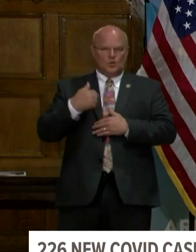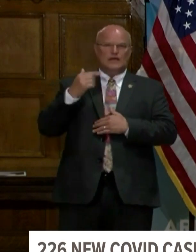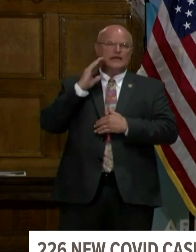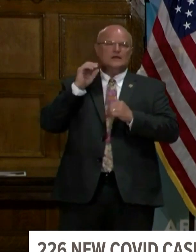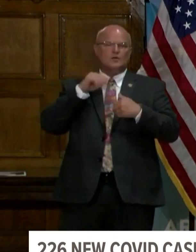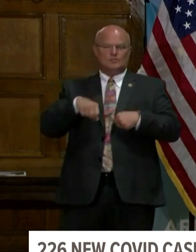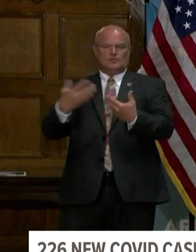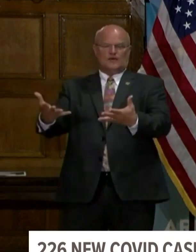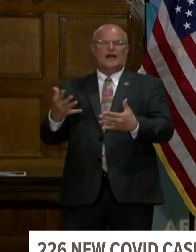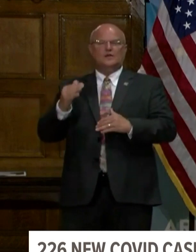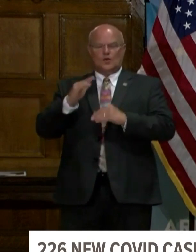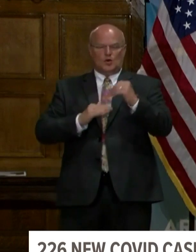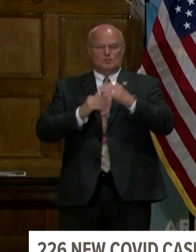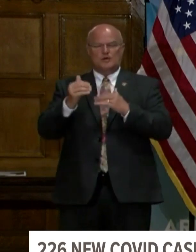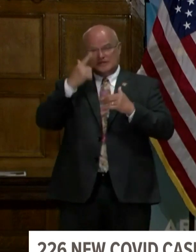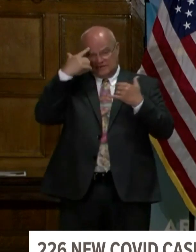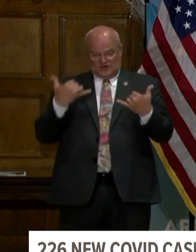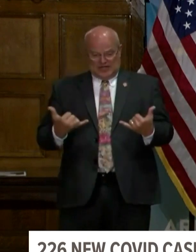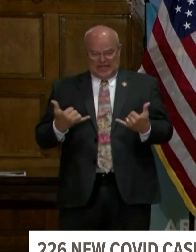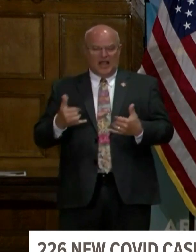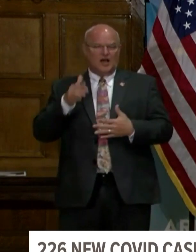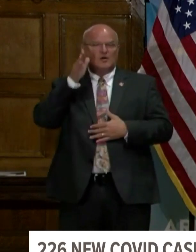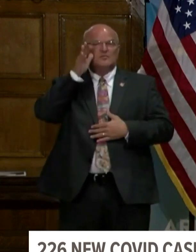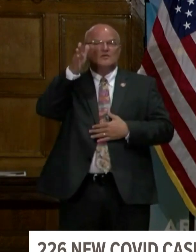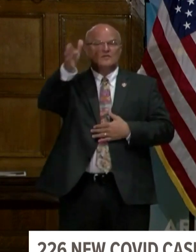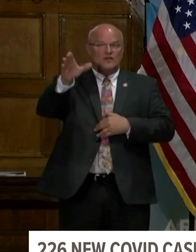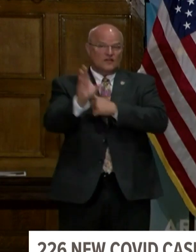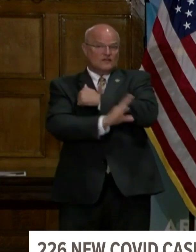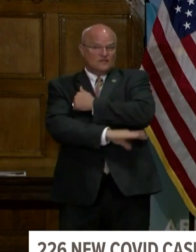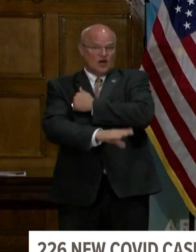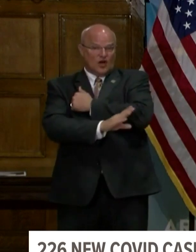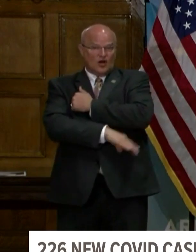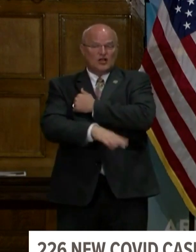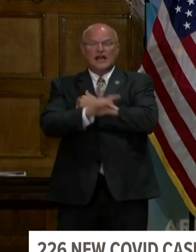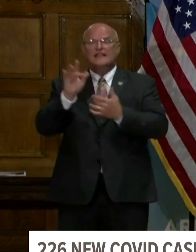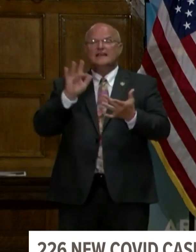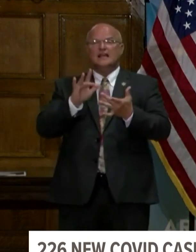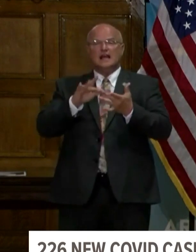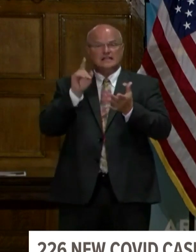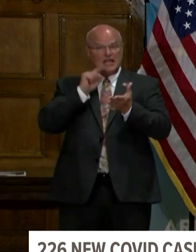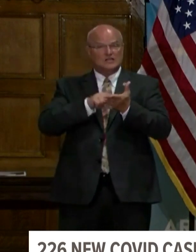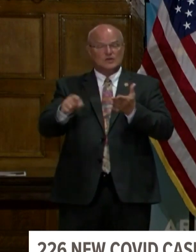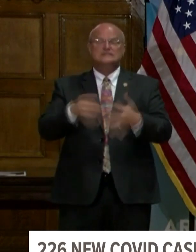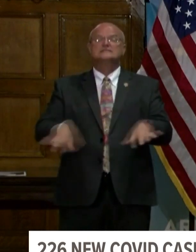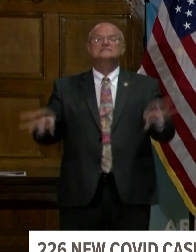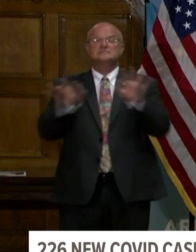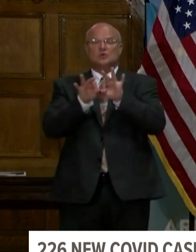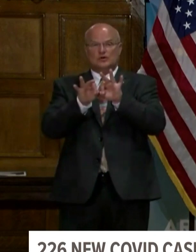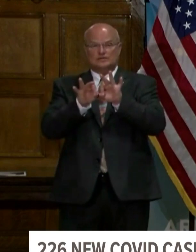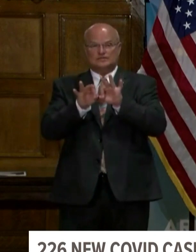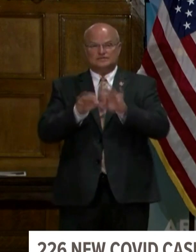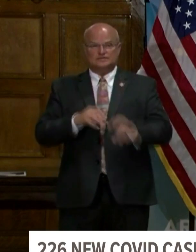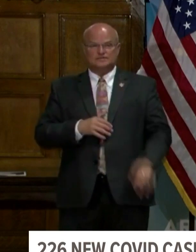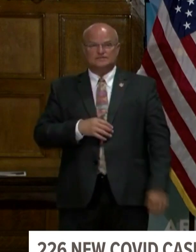the infrastructure not just for now, but for the fall as well. And the contact tracing is a critical part of